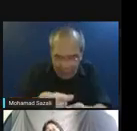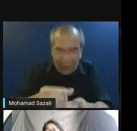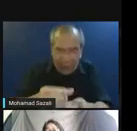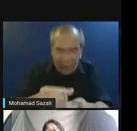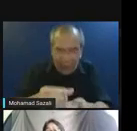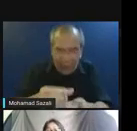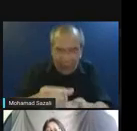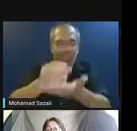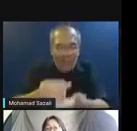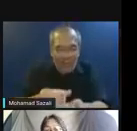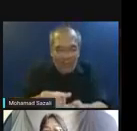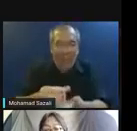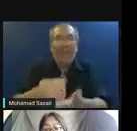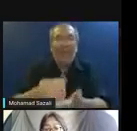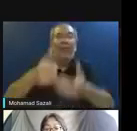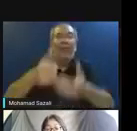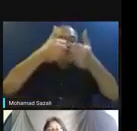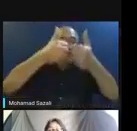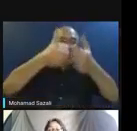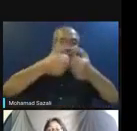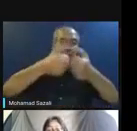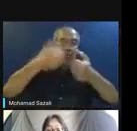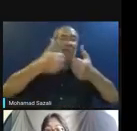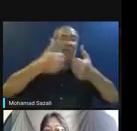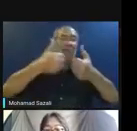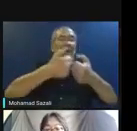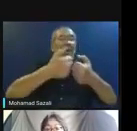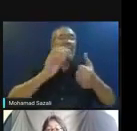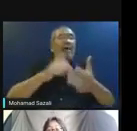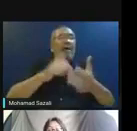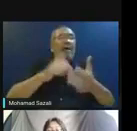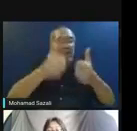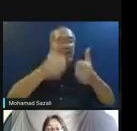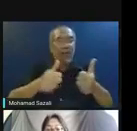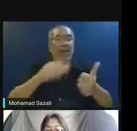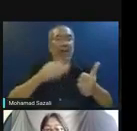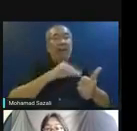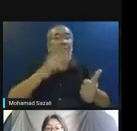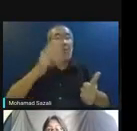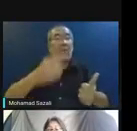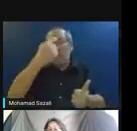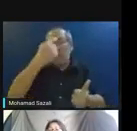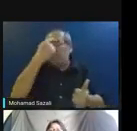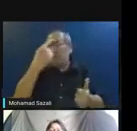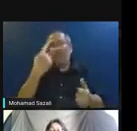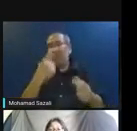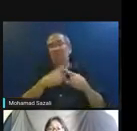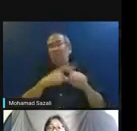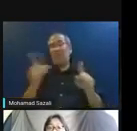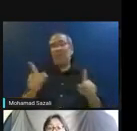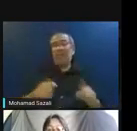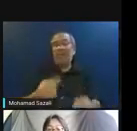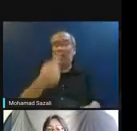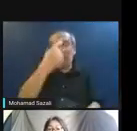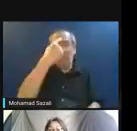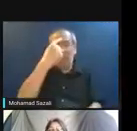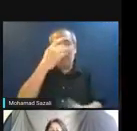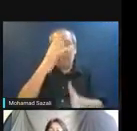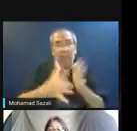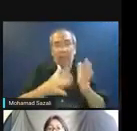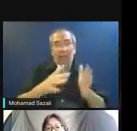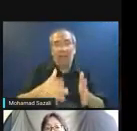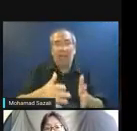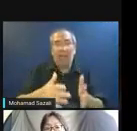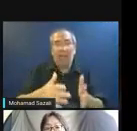important part is actually the tea ceremony part, where they have to bow to the elders and provide them with tea. So this is how we sign marriage for the